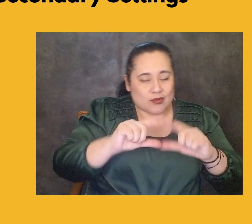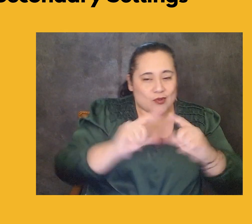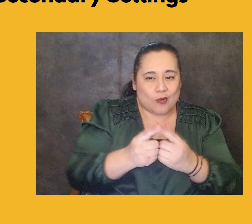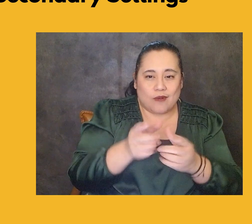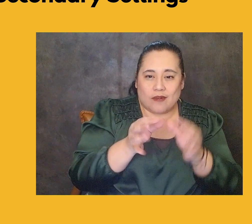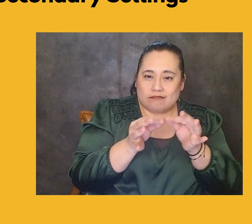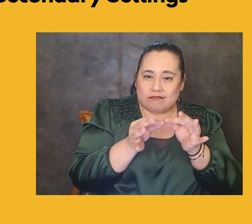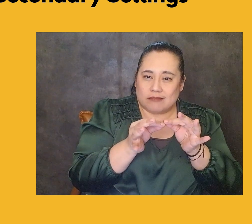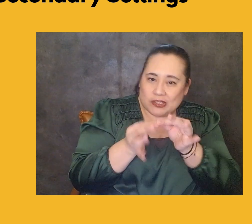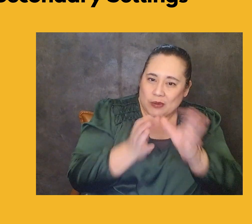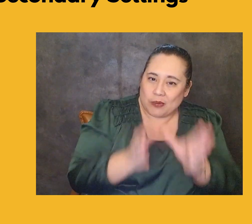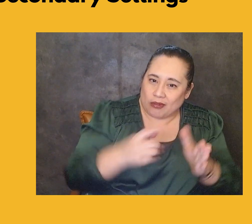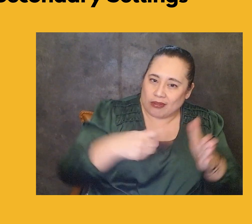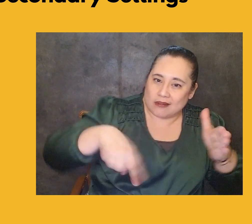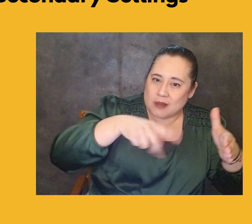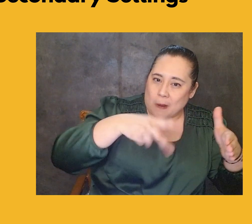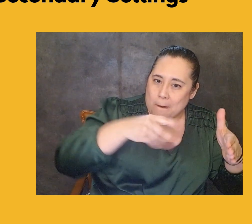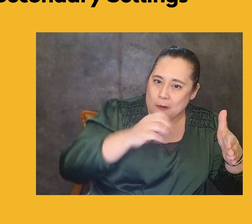pool.